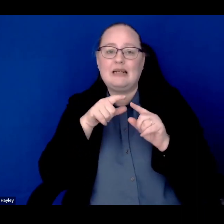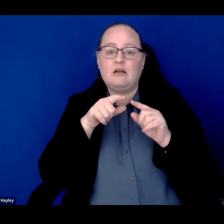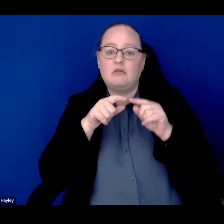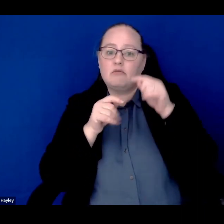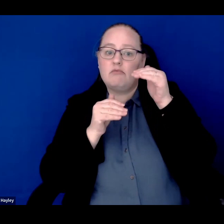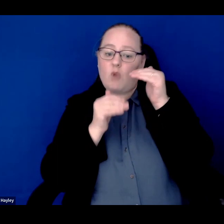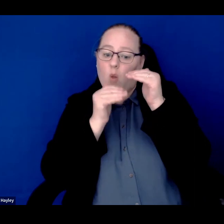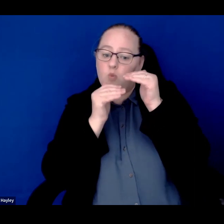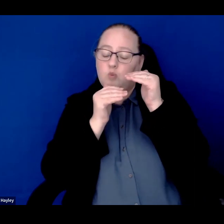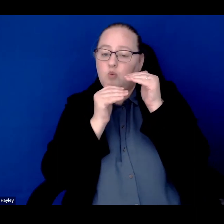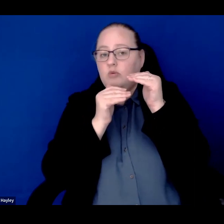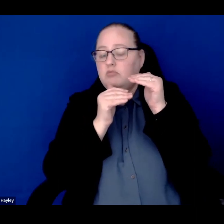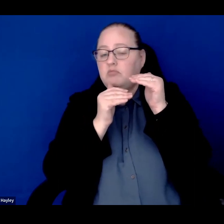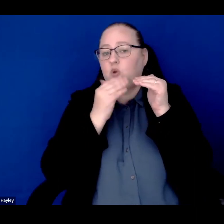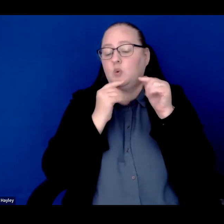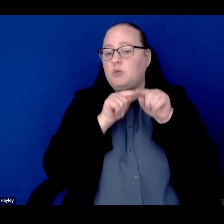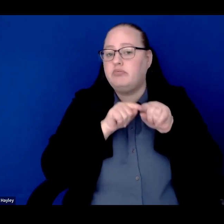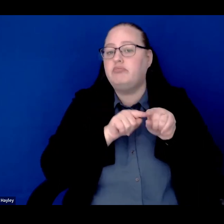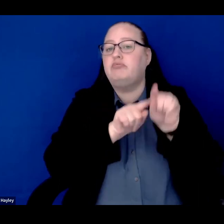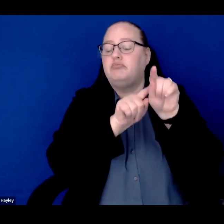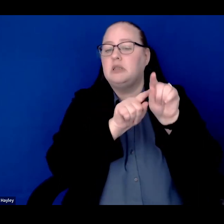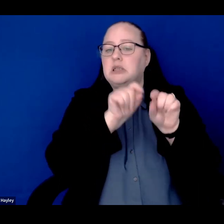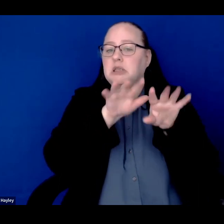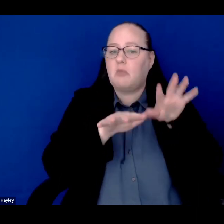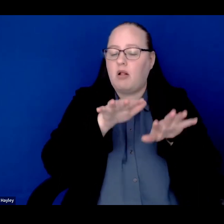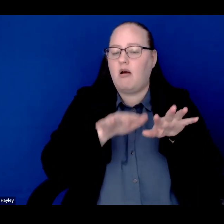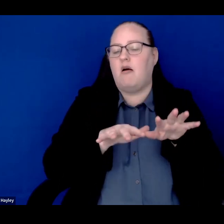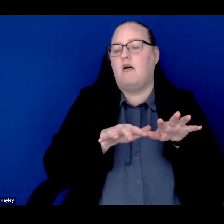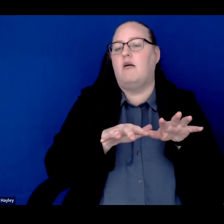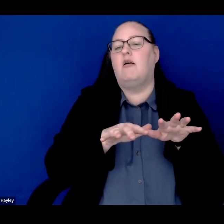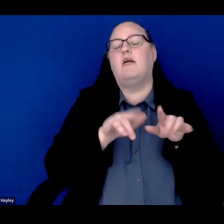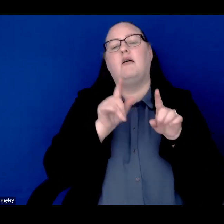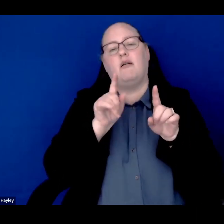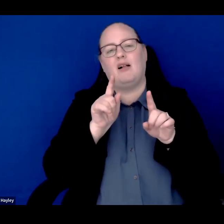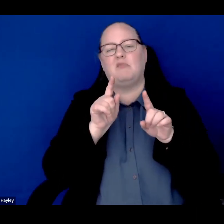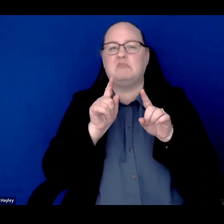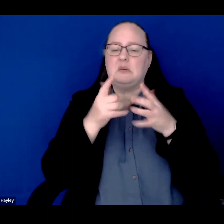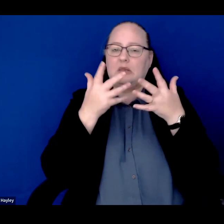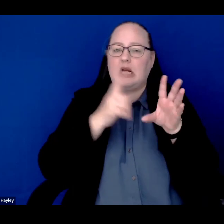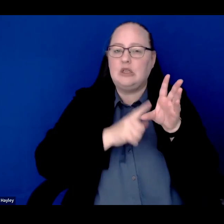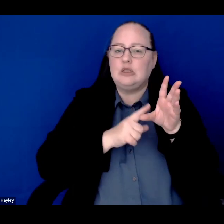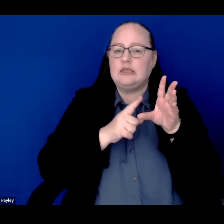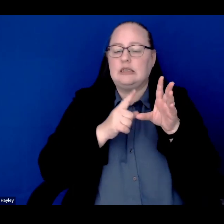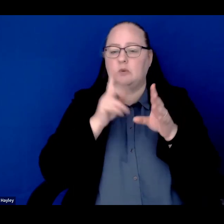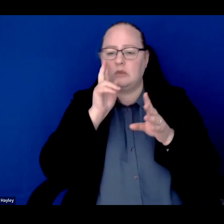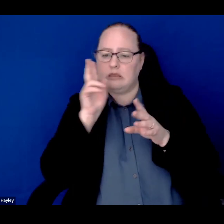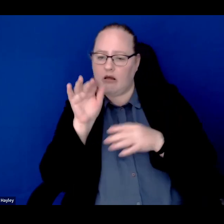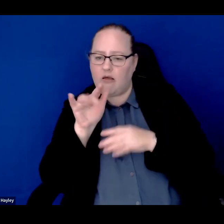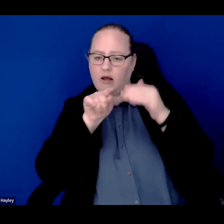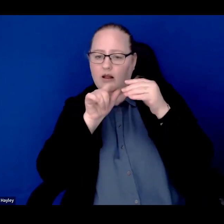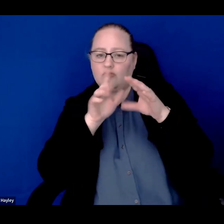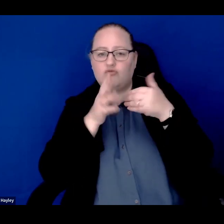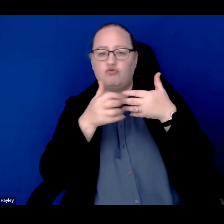last decade or so, we've been witnessing some decoupling of resource use, which could be CO2 emissions, where we see the